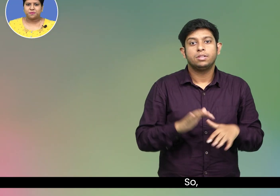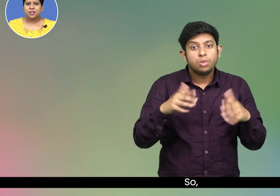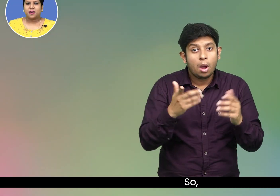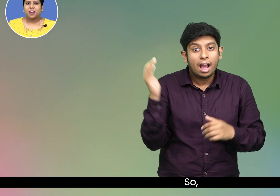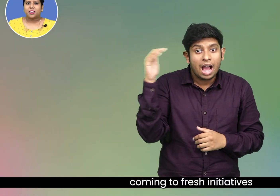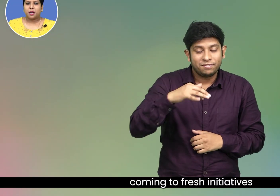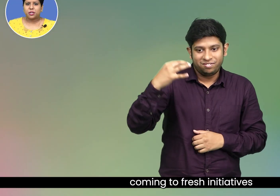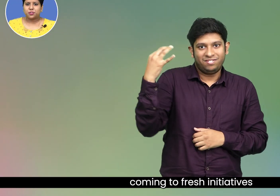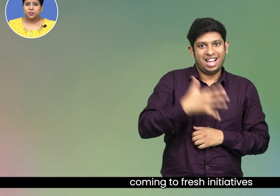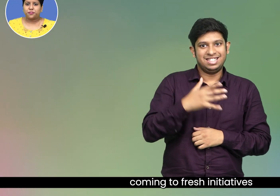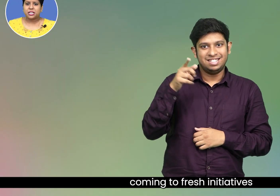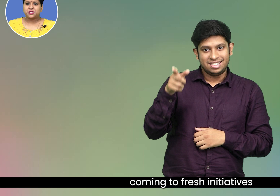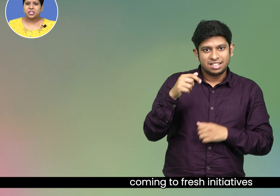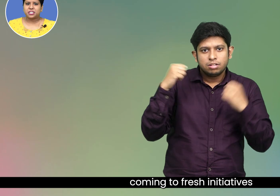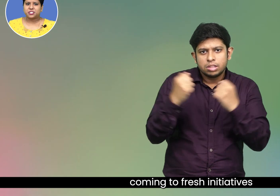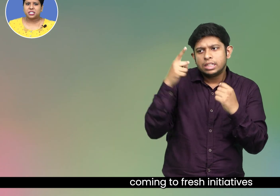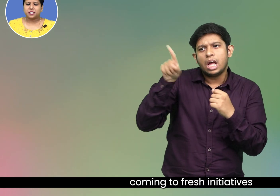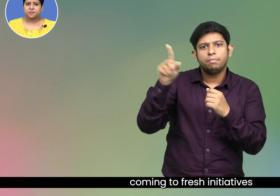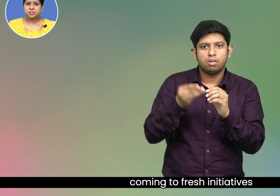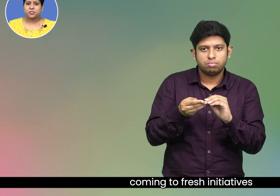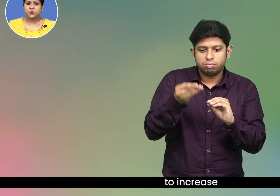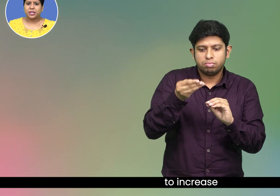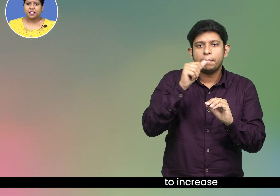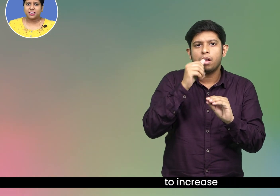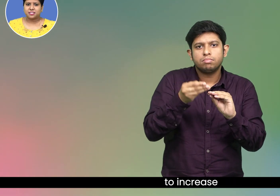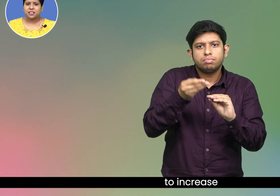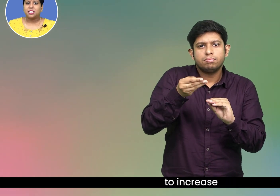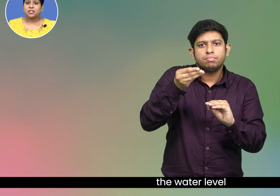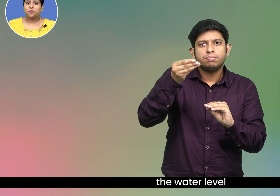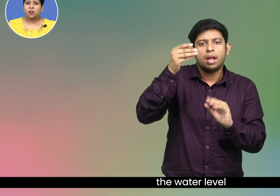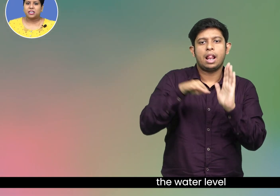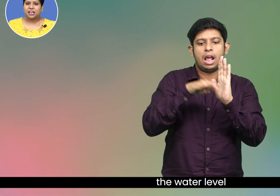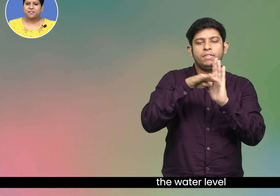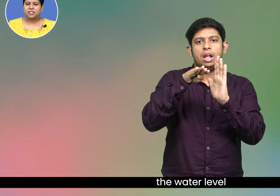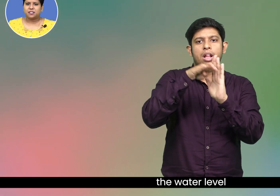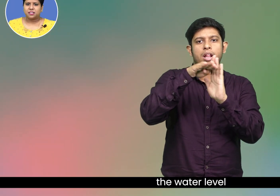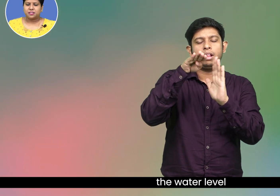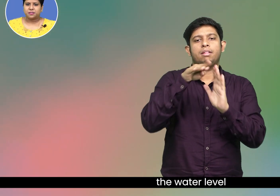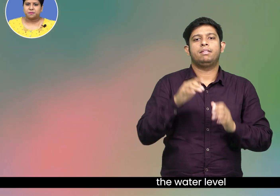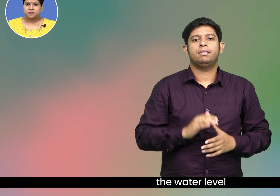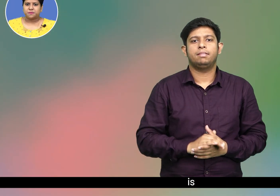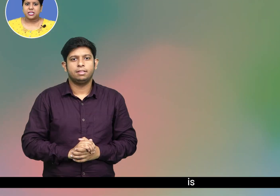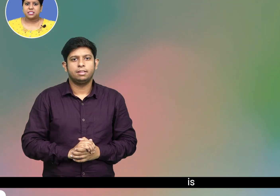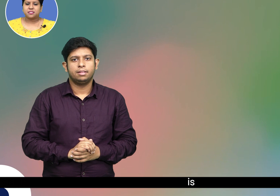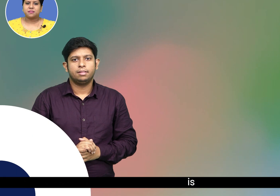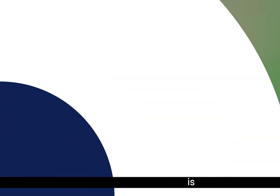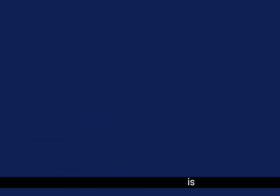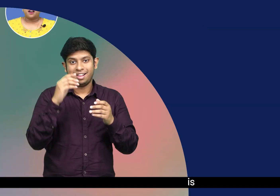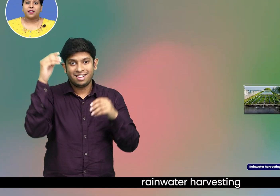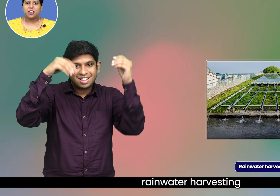So, coming to fresh initiatives to increase the water level